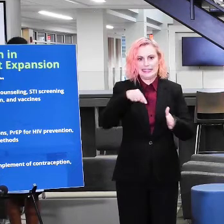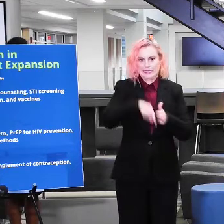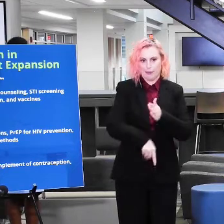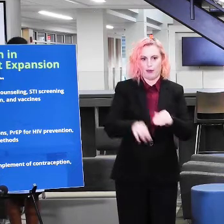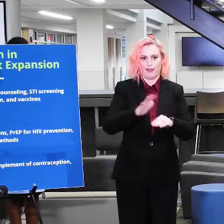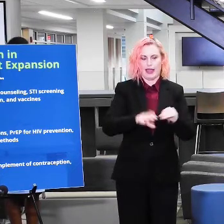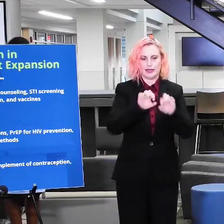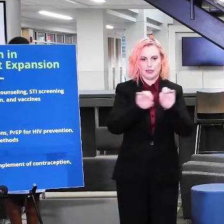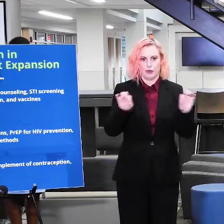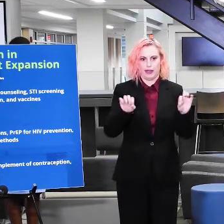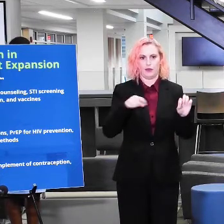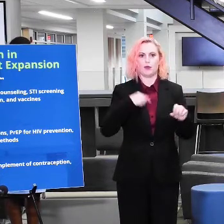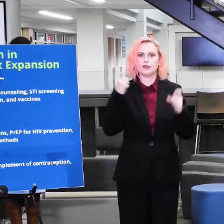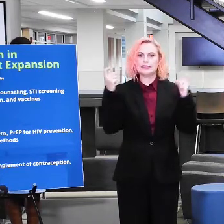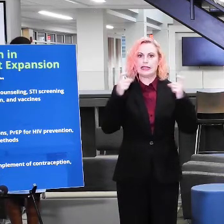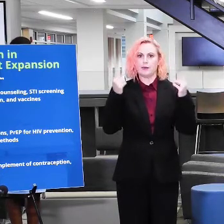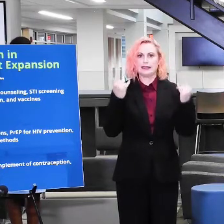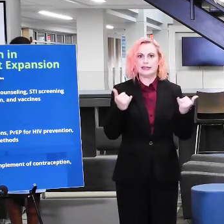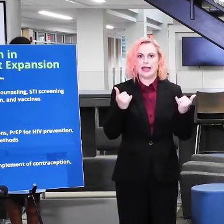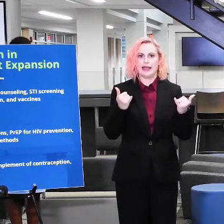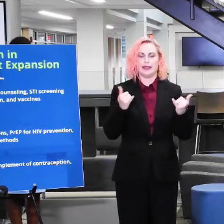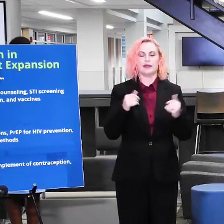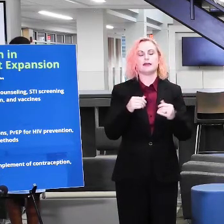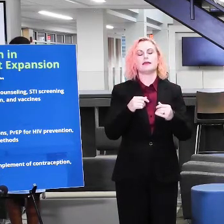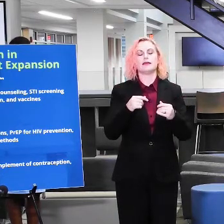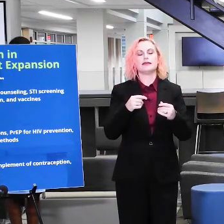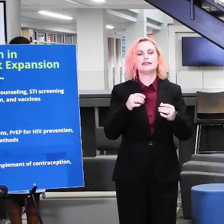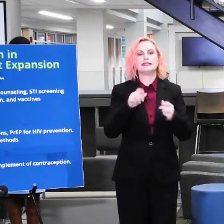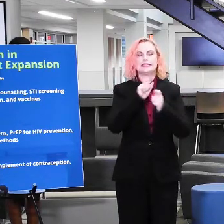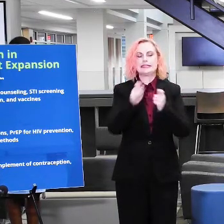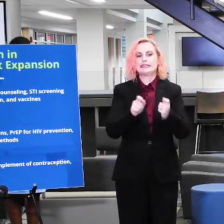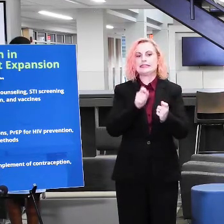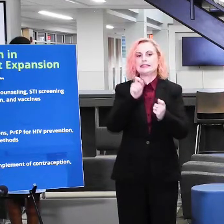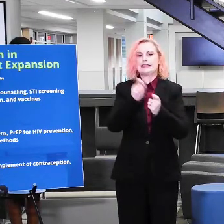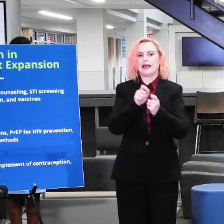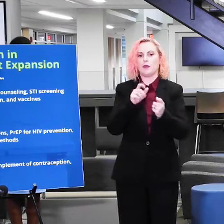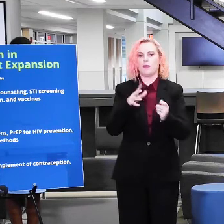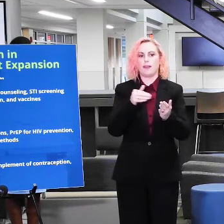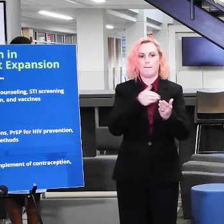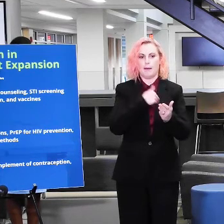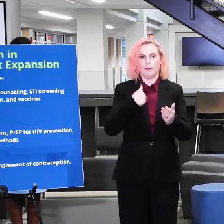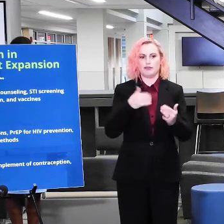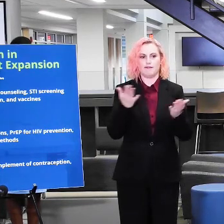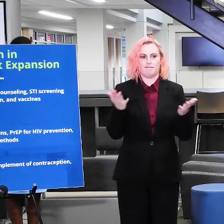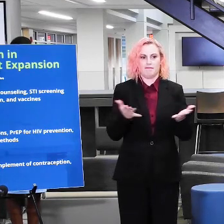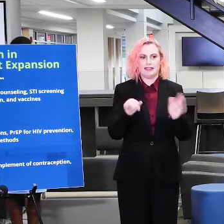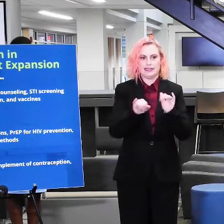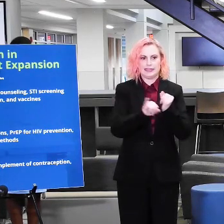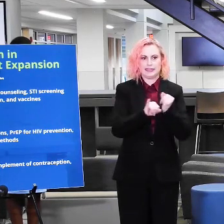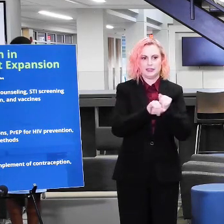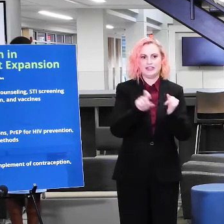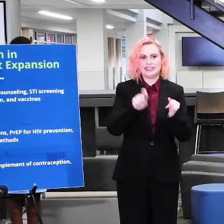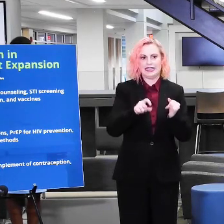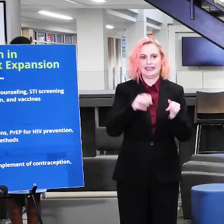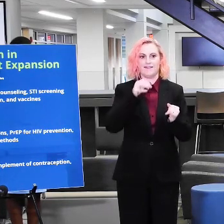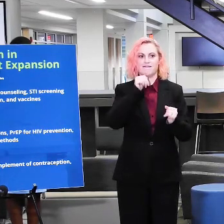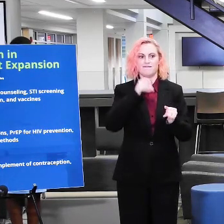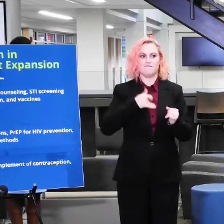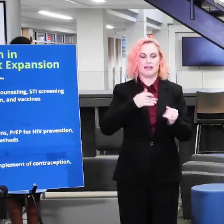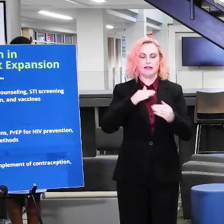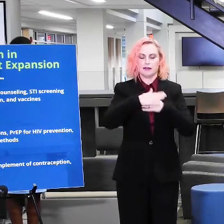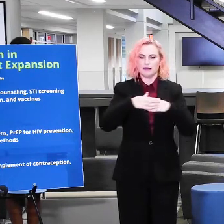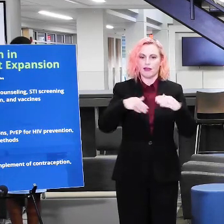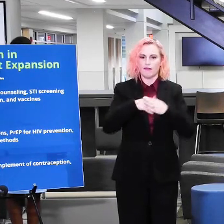well as all of HCC's other devices, is exactly what the members of this establishment need to feel comforted through their